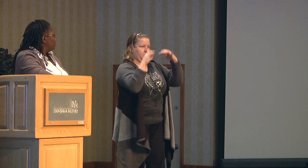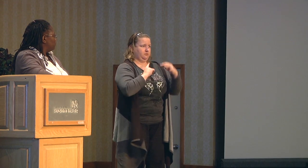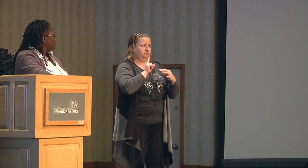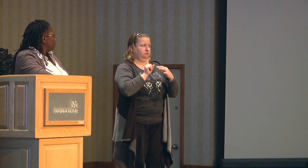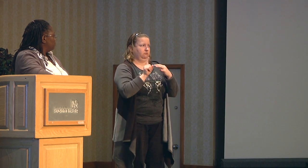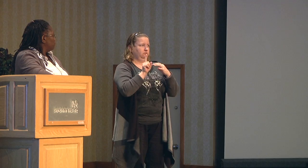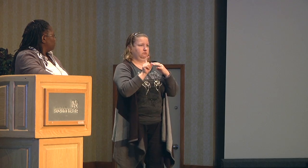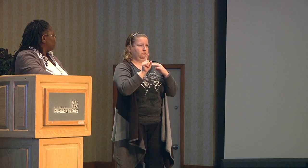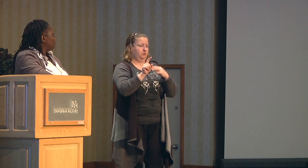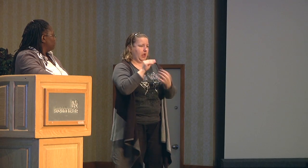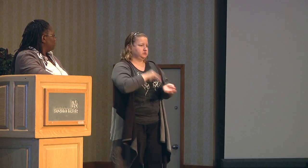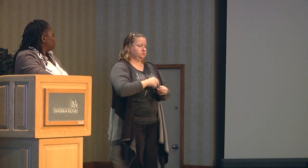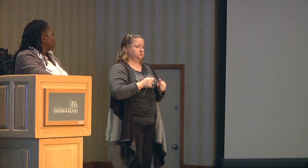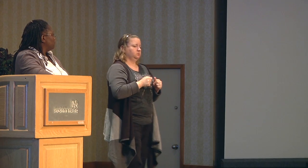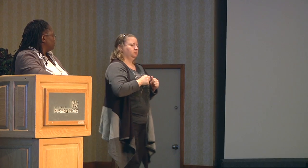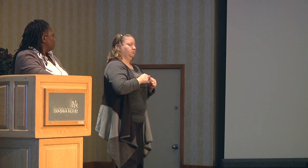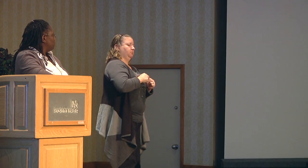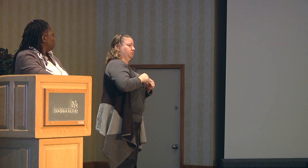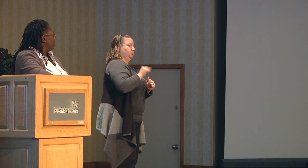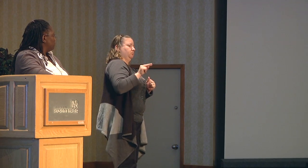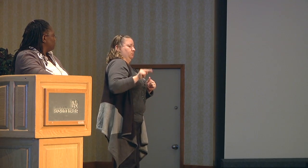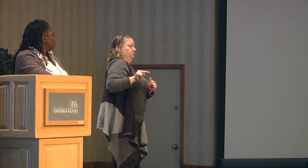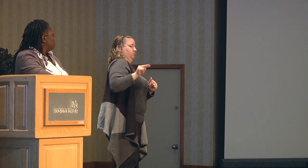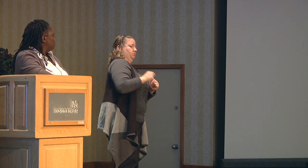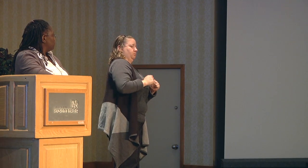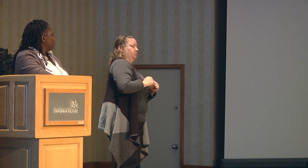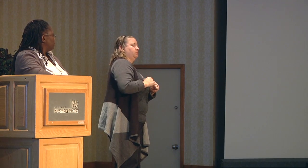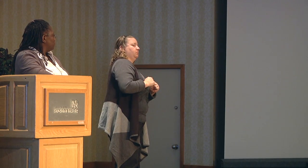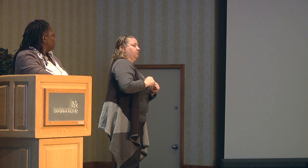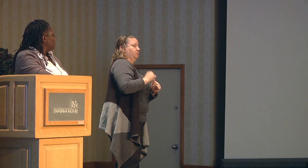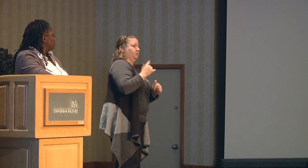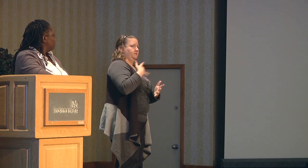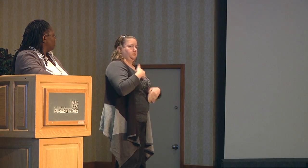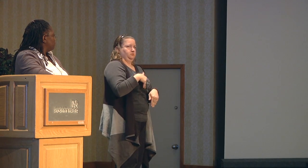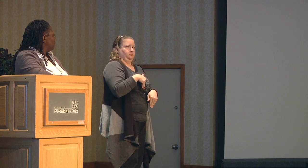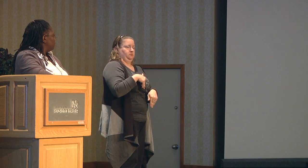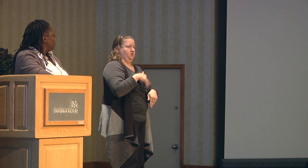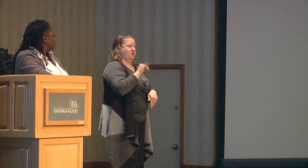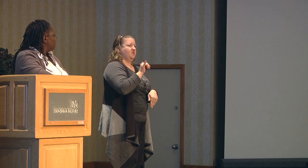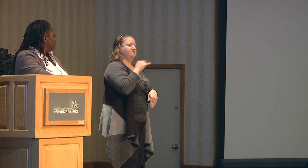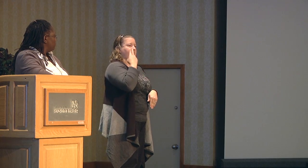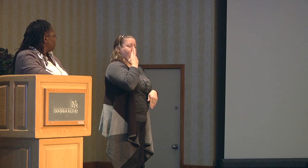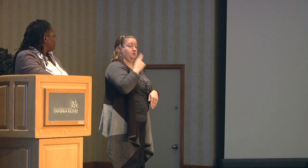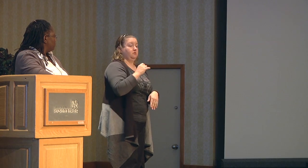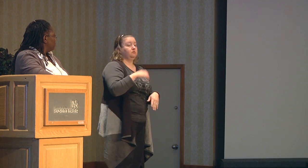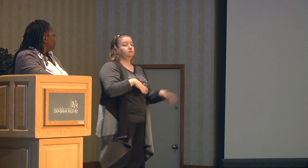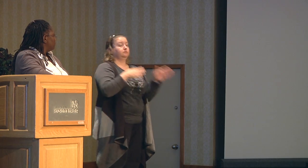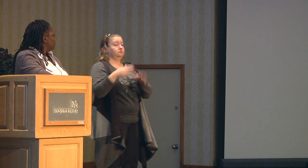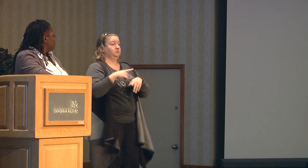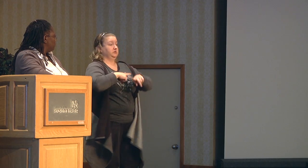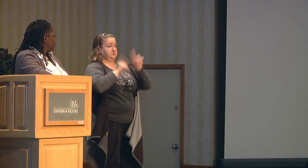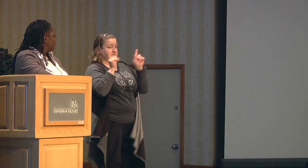could feel this tension. I could feel the vibe by the office staff, even by the doctor, which